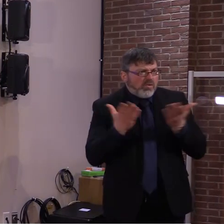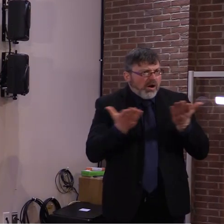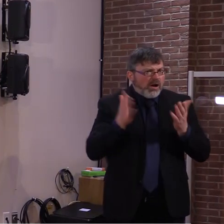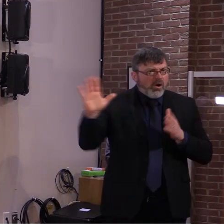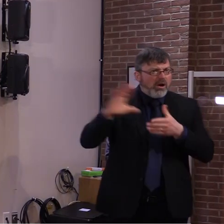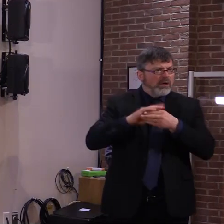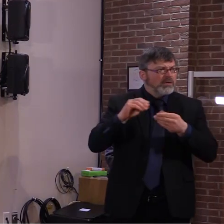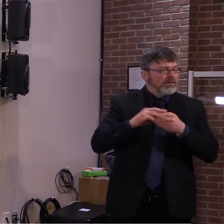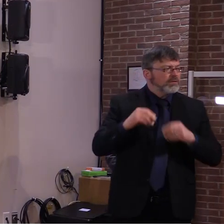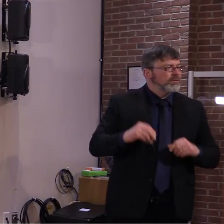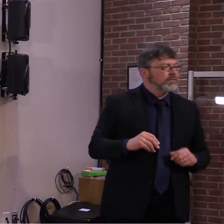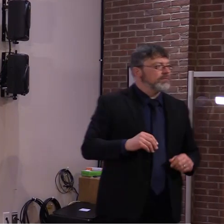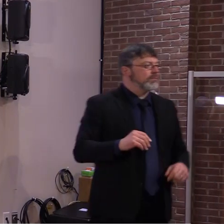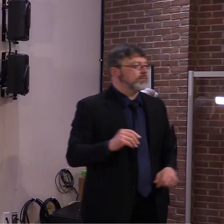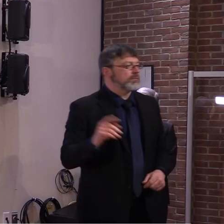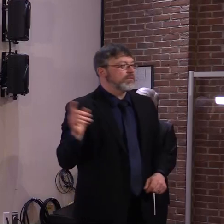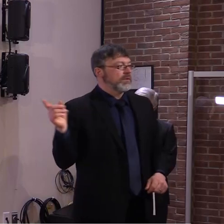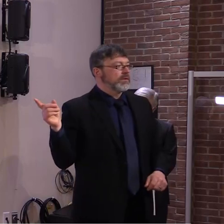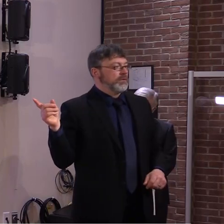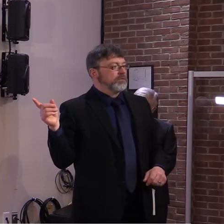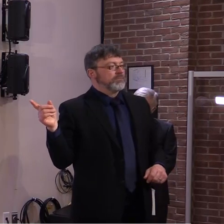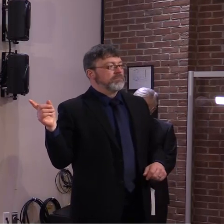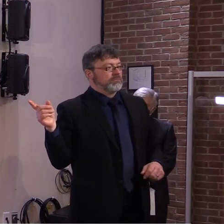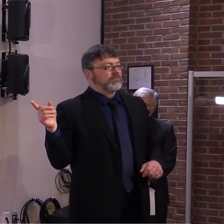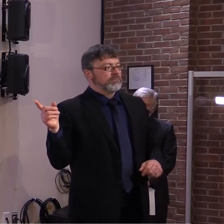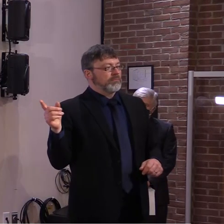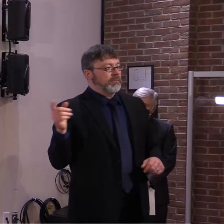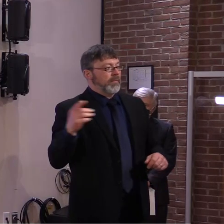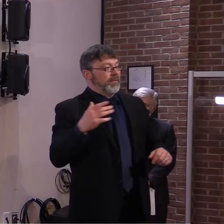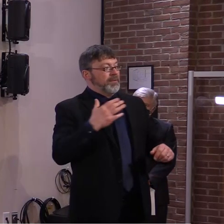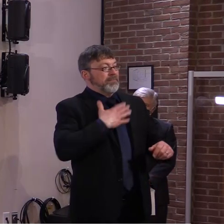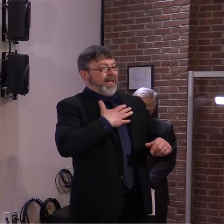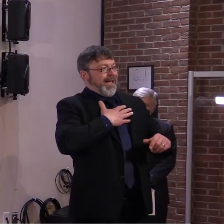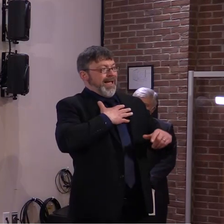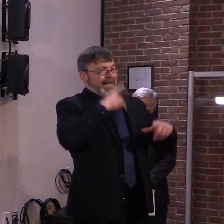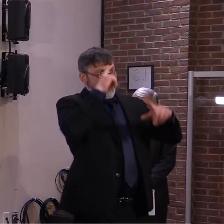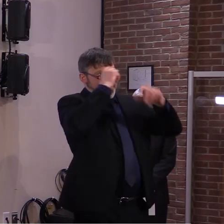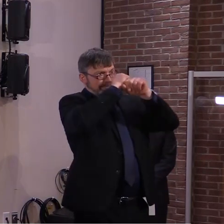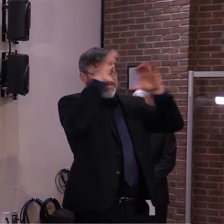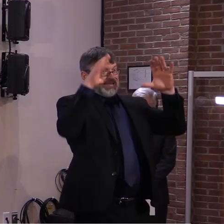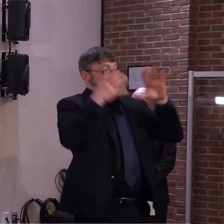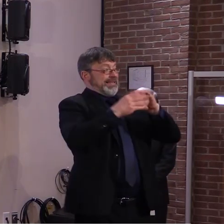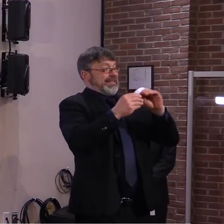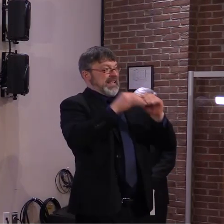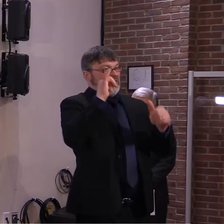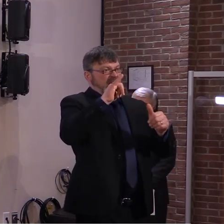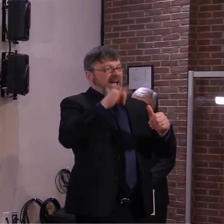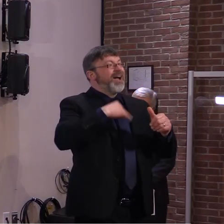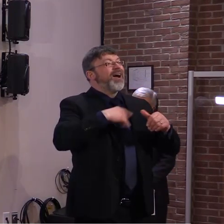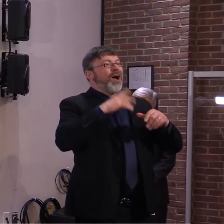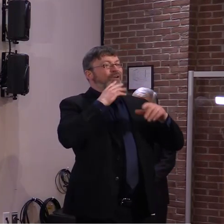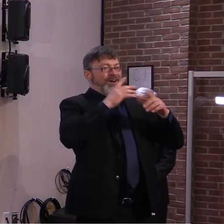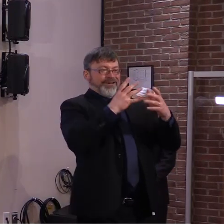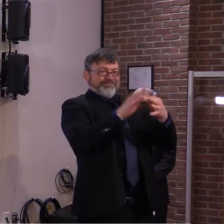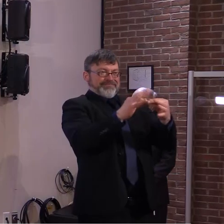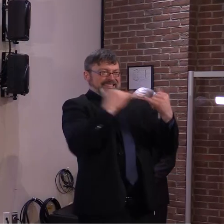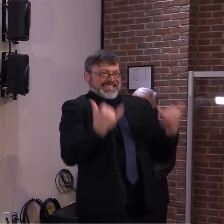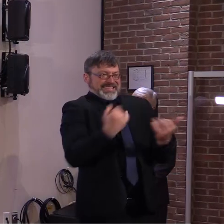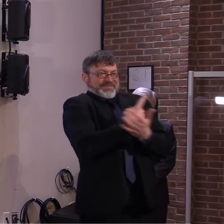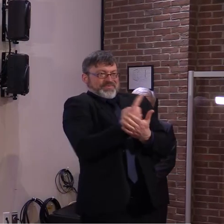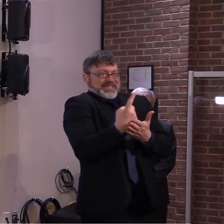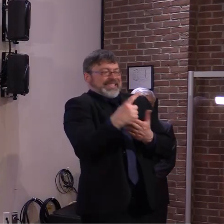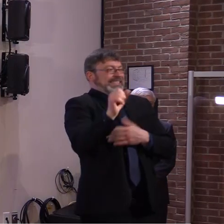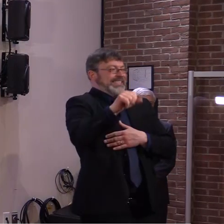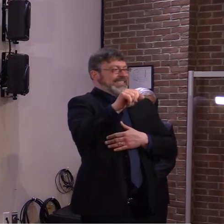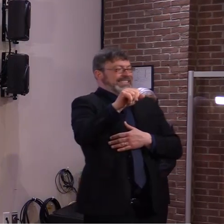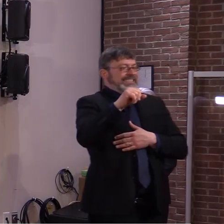this detailed plan first week of April. And I said, I think Tuesday, that I wasn't sure whether it was going to be today